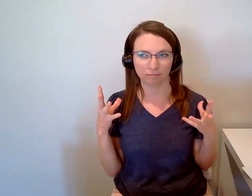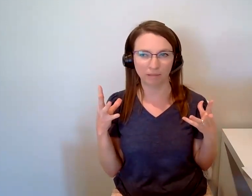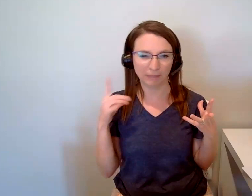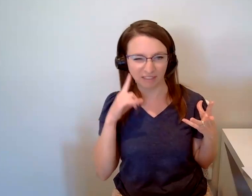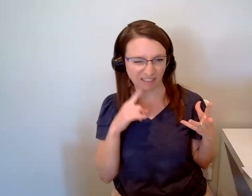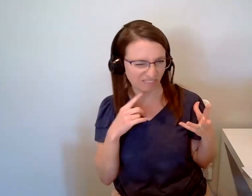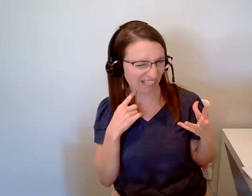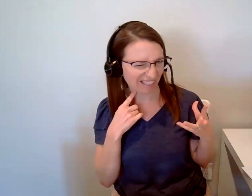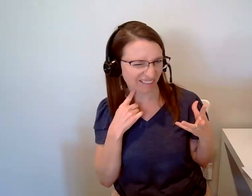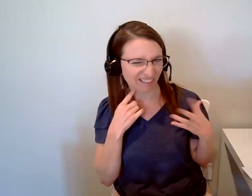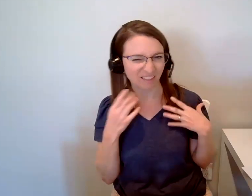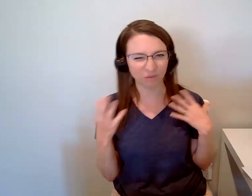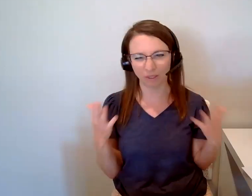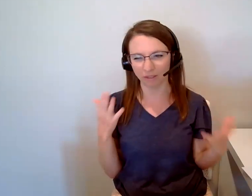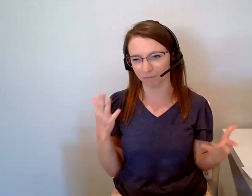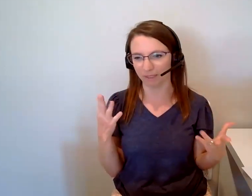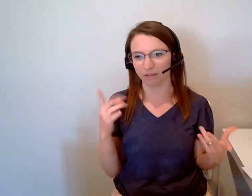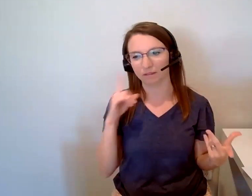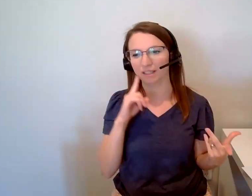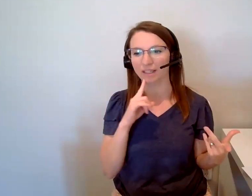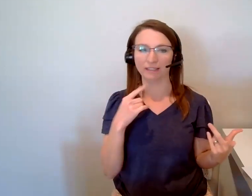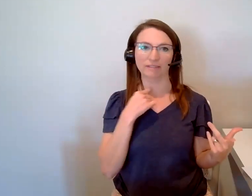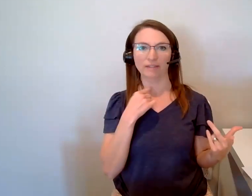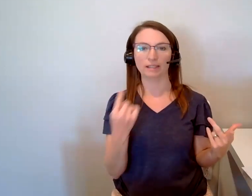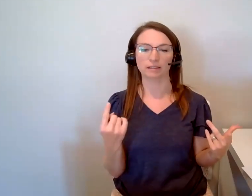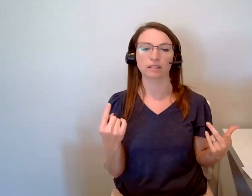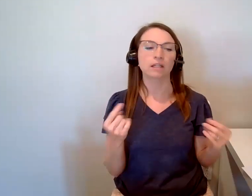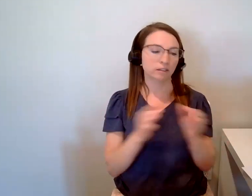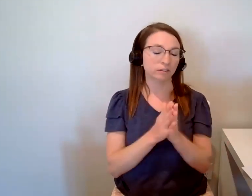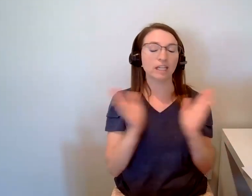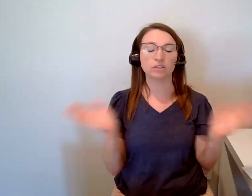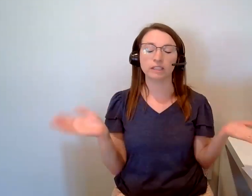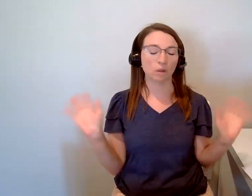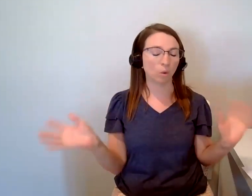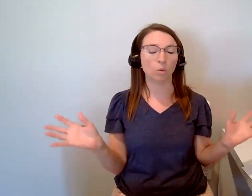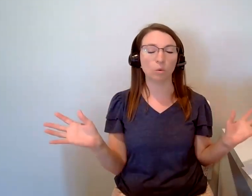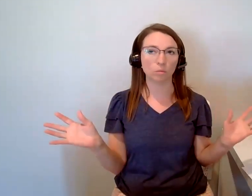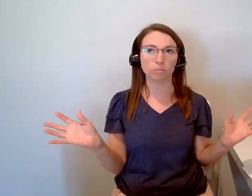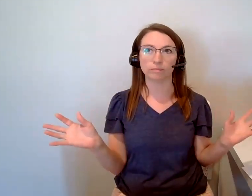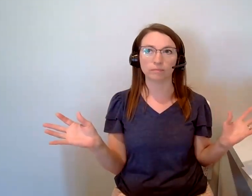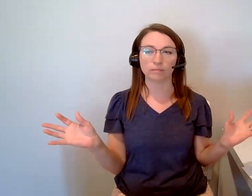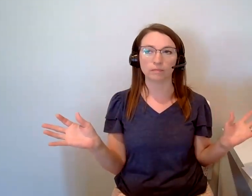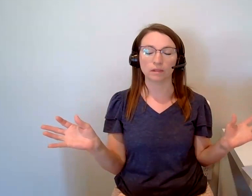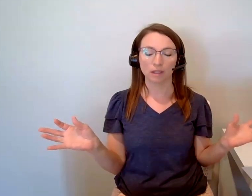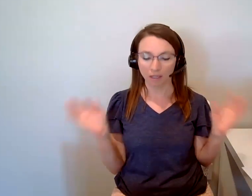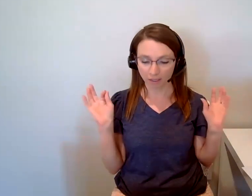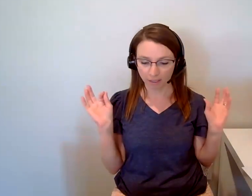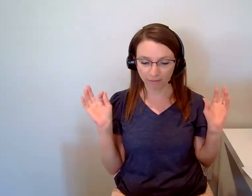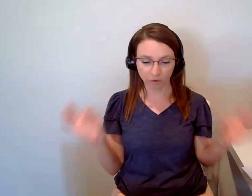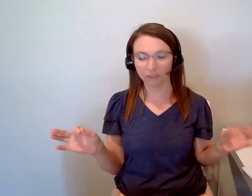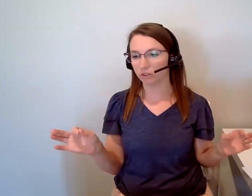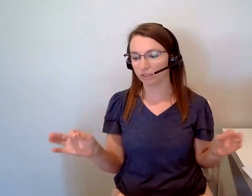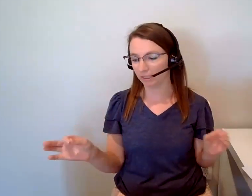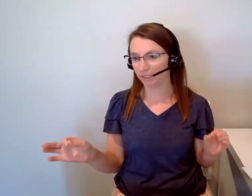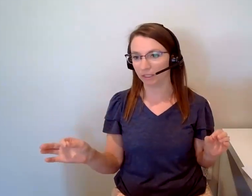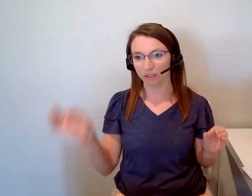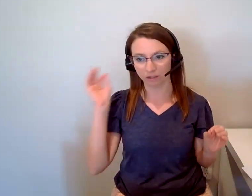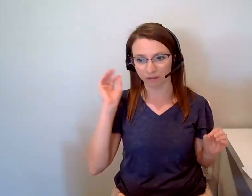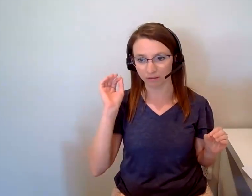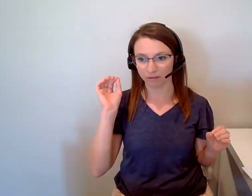maybe a deaf accent. I don't know how to explain it. Kind of like a deaf accent. There's actually a whole, if you're interested,